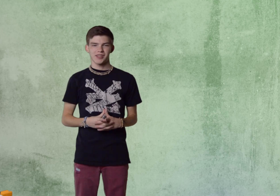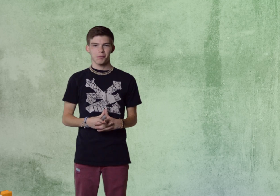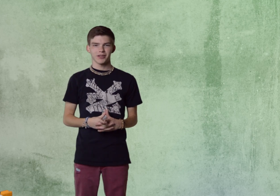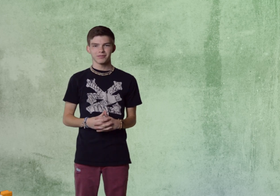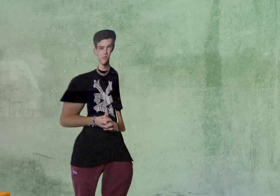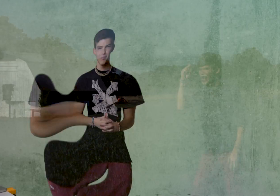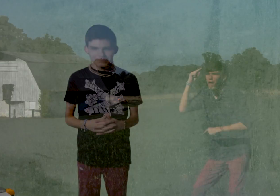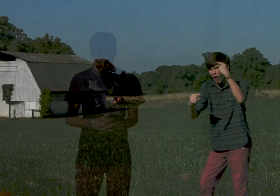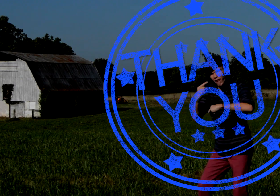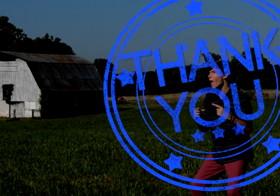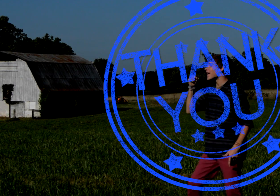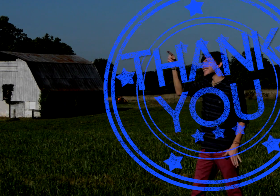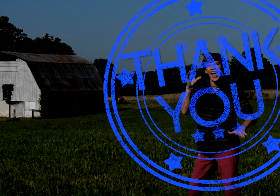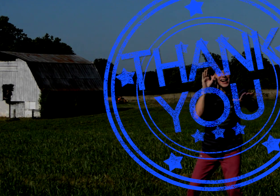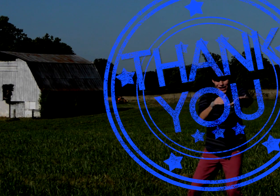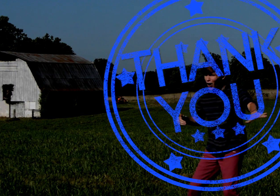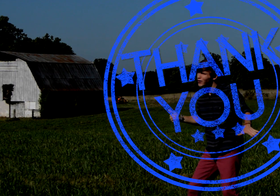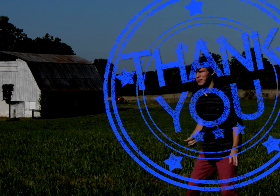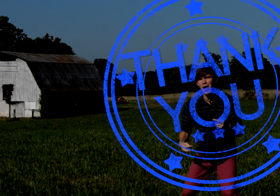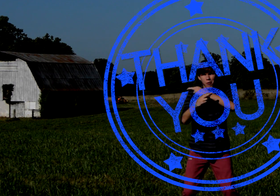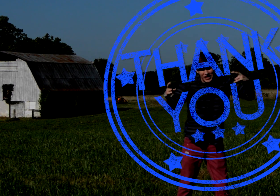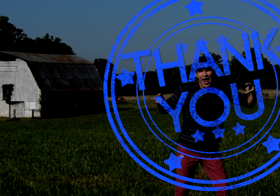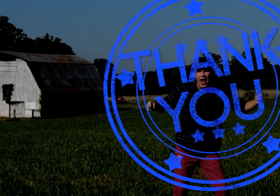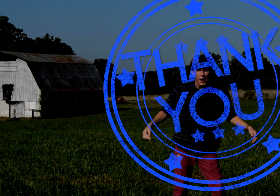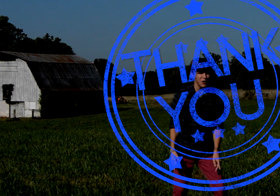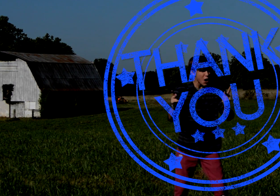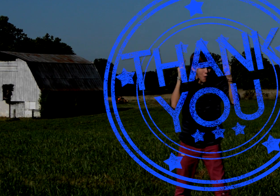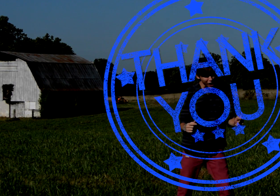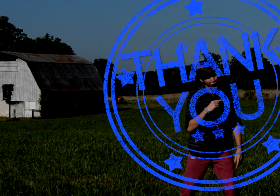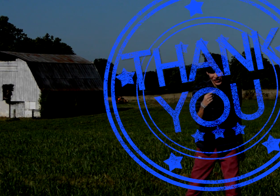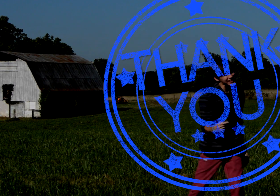Mercyme. Thank you all for your kind words, and make sure that if you post a video